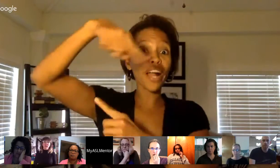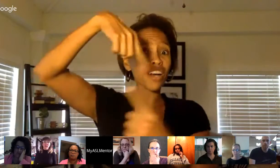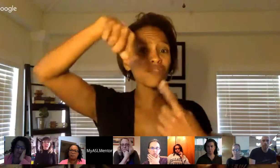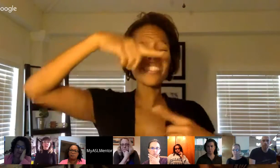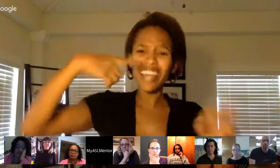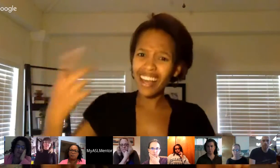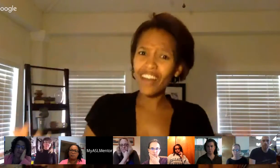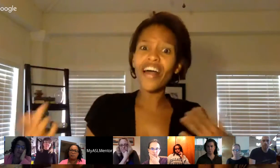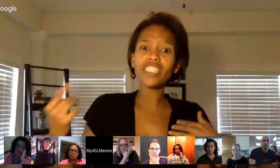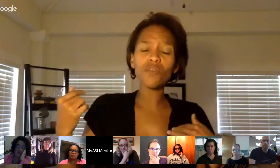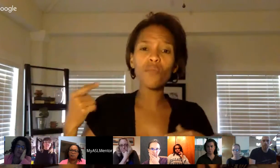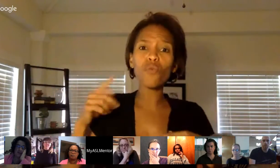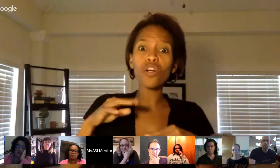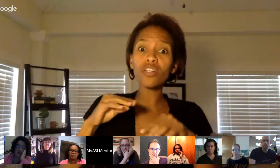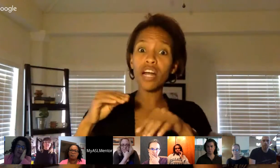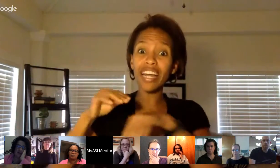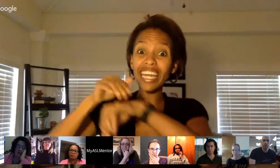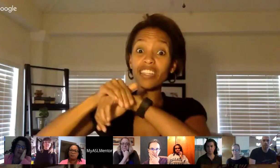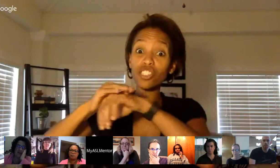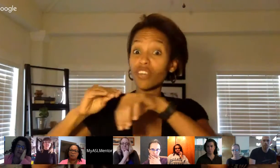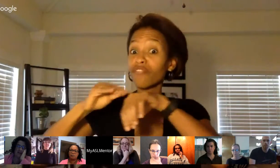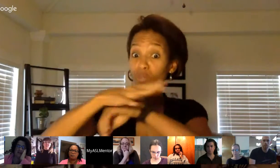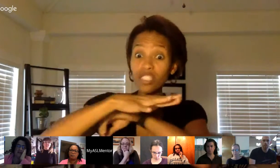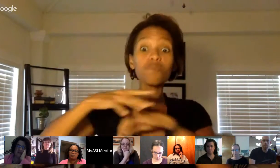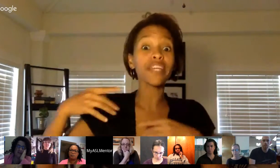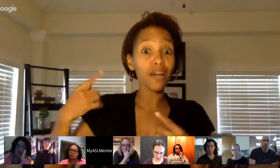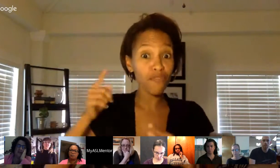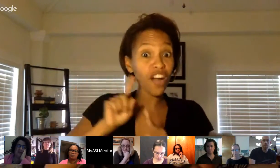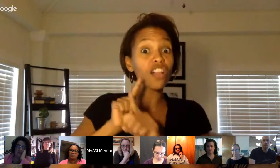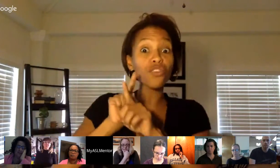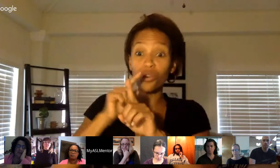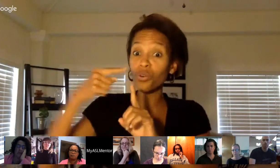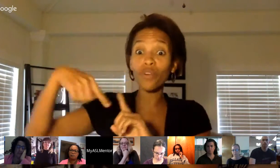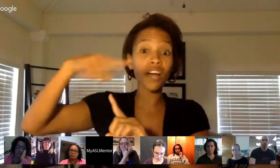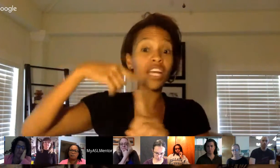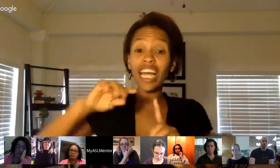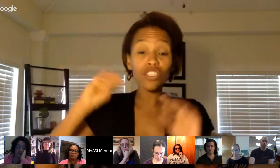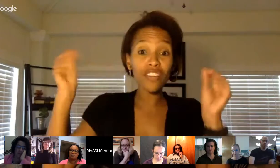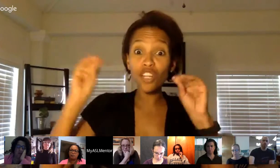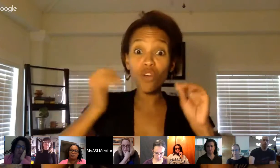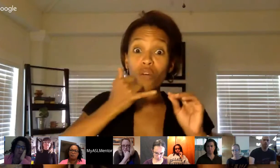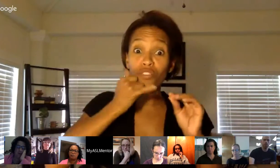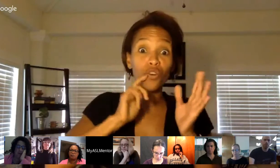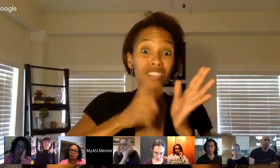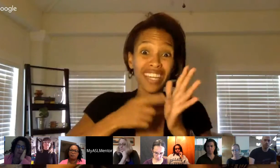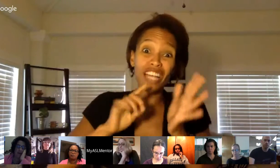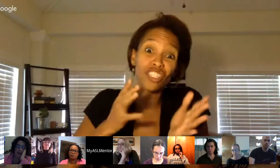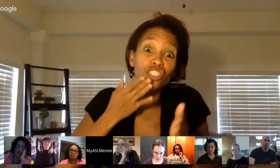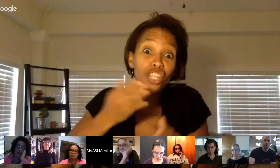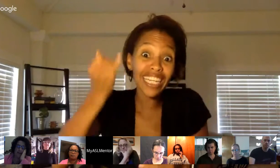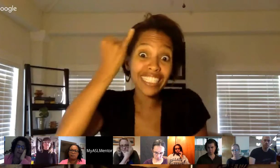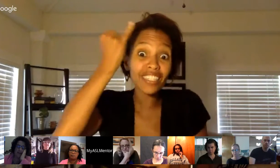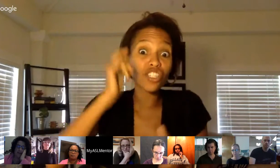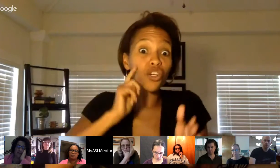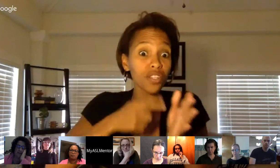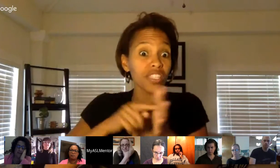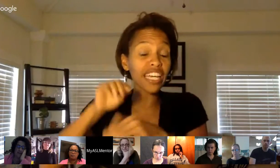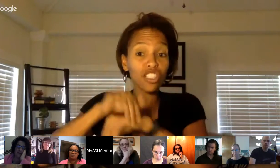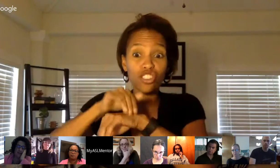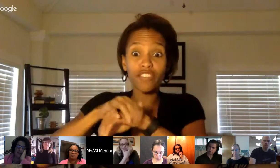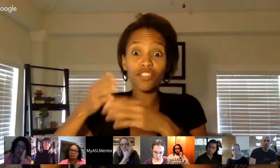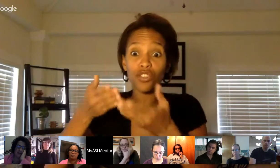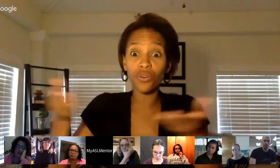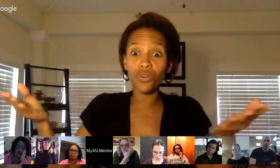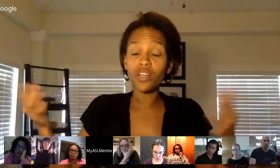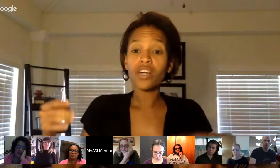you around? Yeah, that's more English influence, but yep, follow you around. And there's nothing wrong with noticing. Actually, it's a good idea to notice the